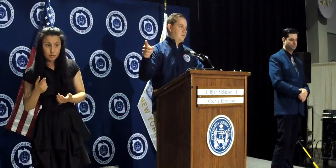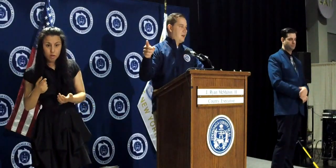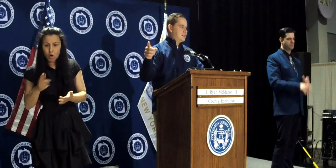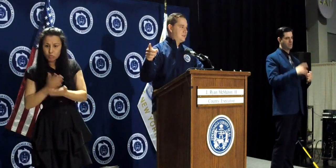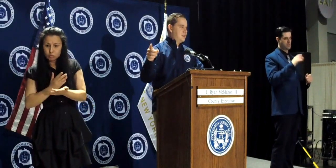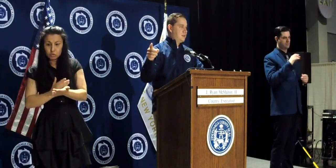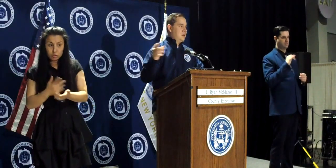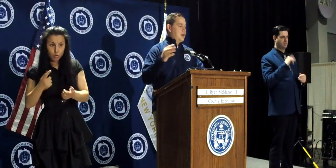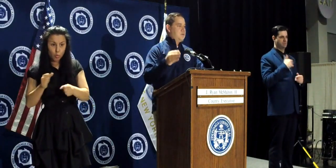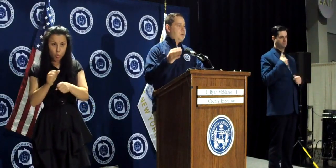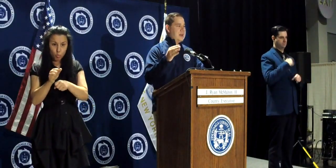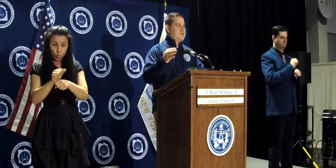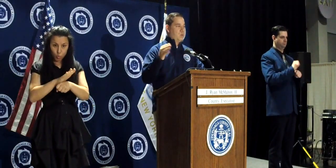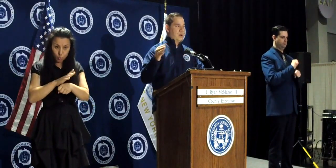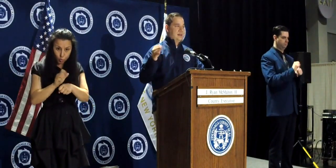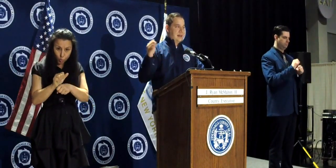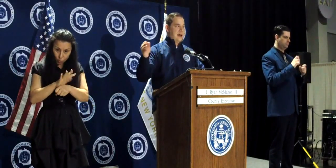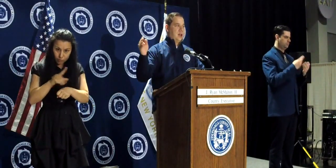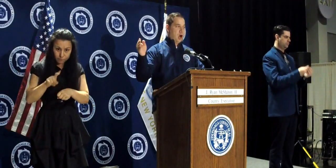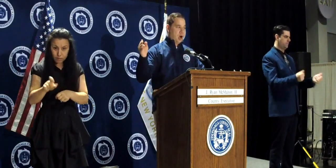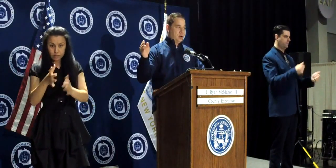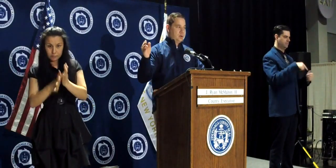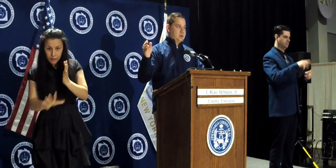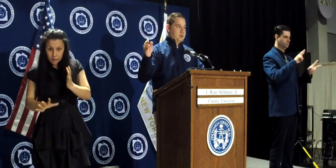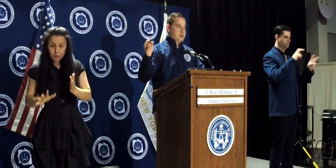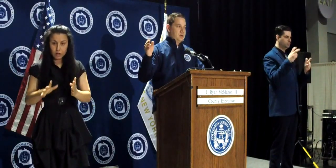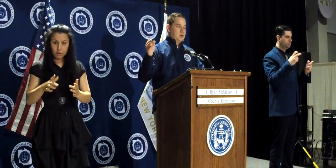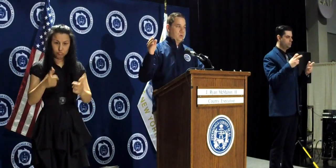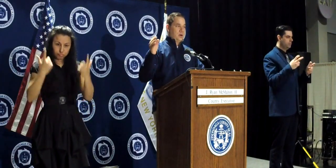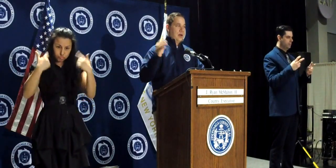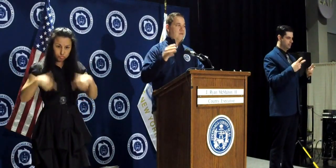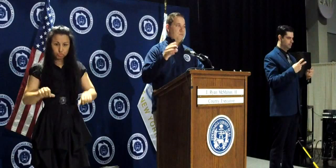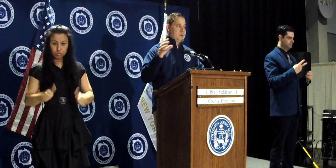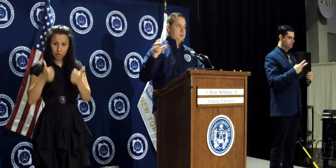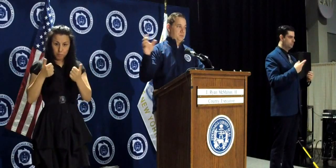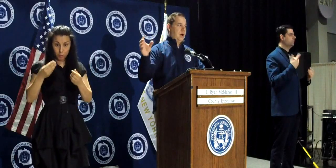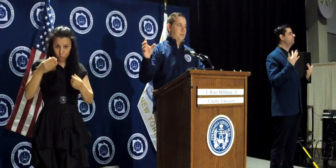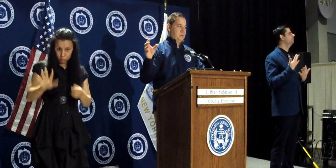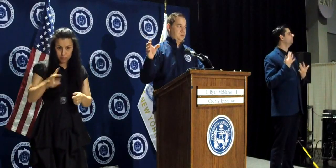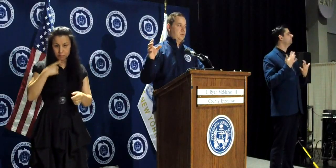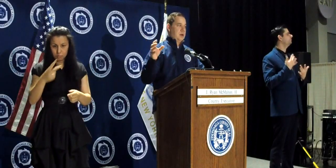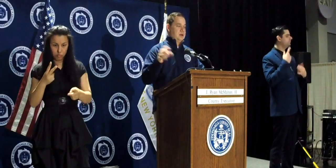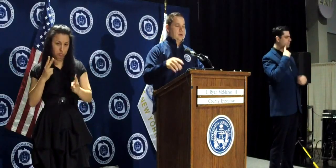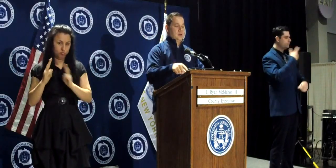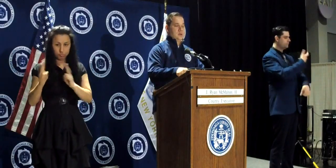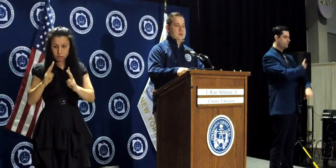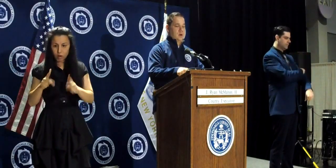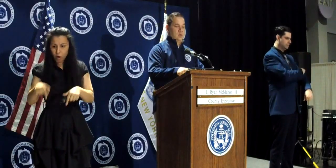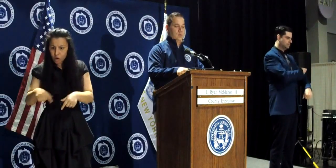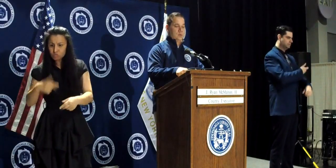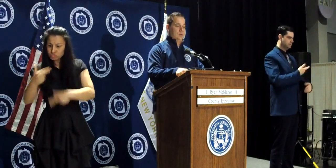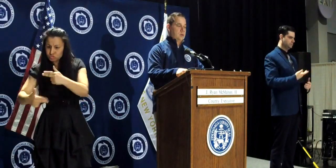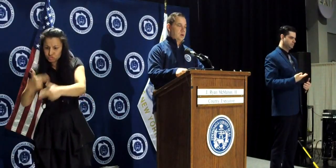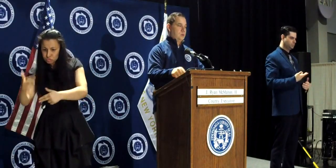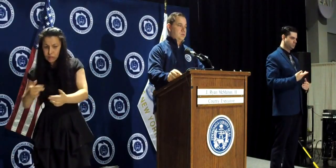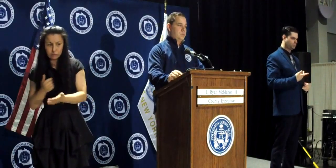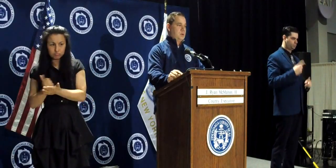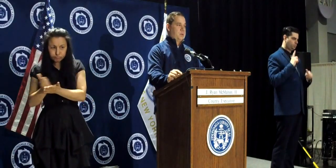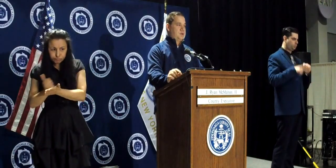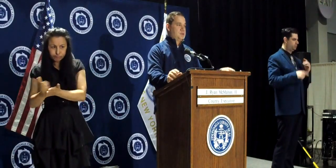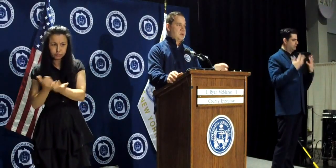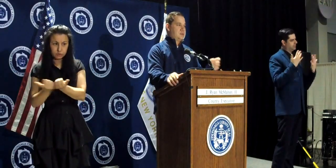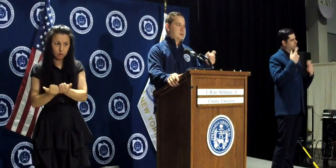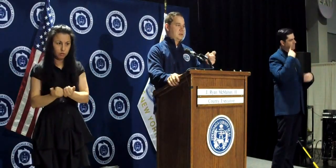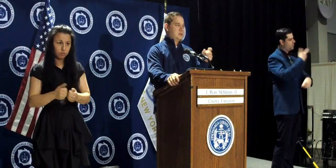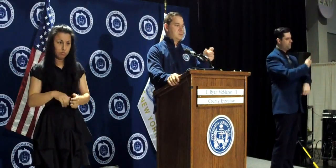timelines of a vaccine, if we have to wait that long, we're going to have big, big problems, okay? So, some